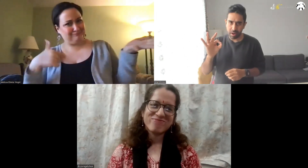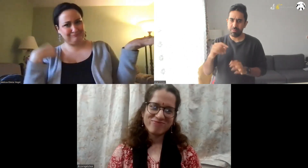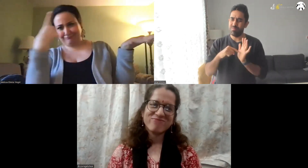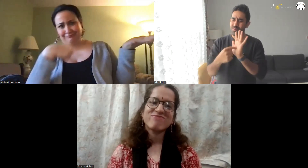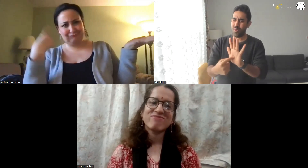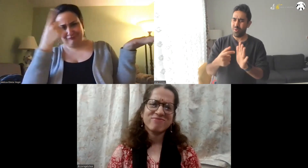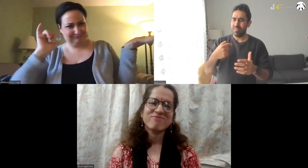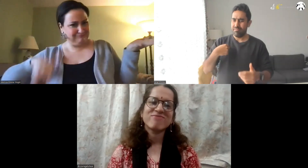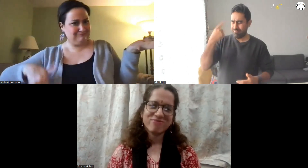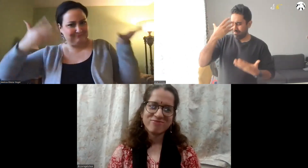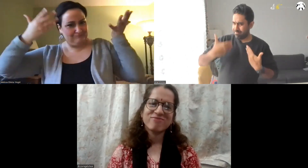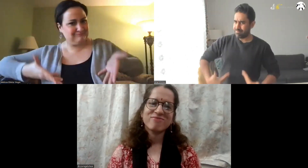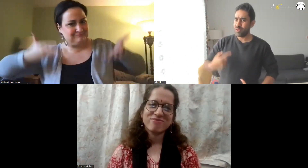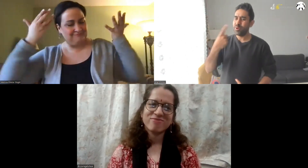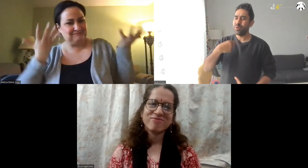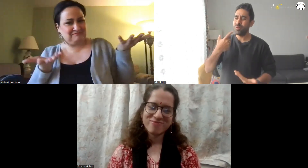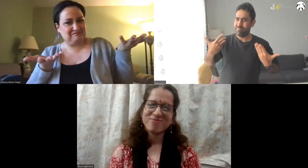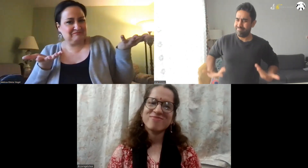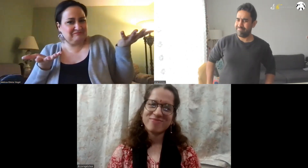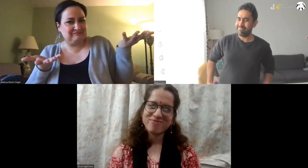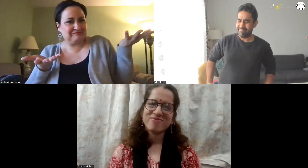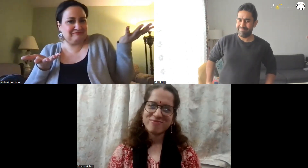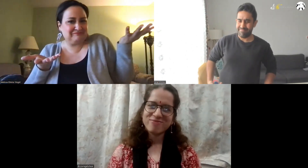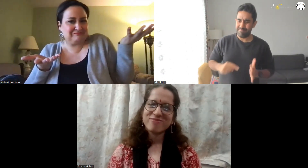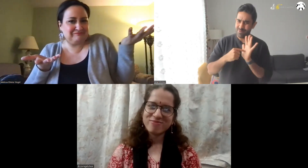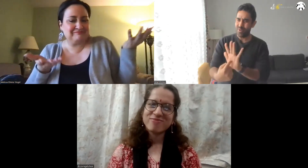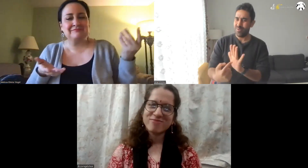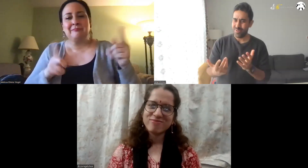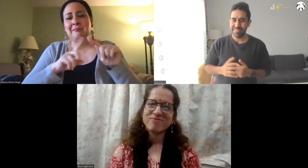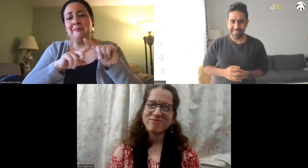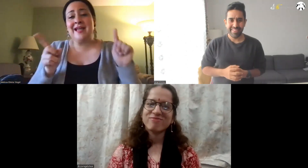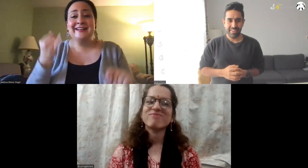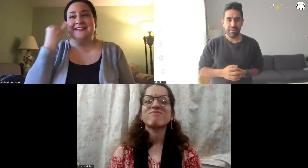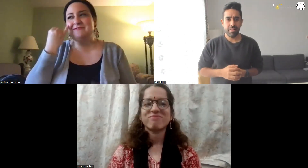pictures because it's important to show your real self, the way you are.